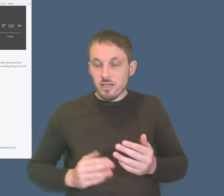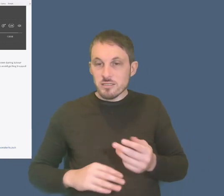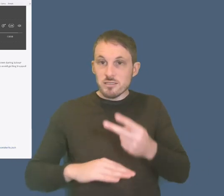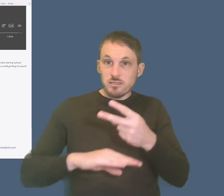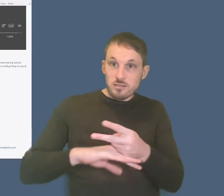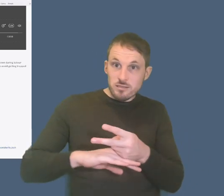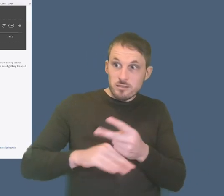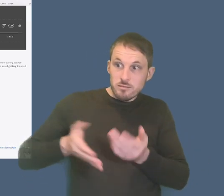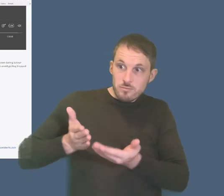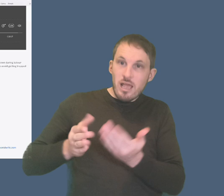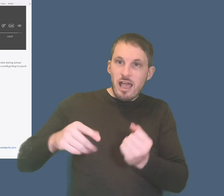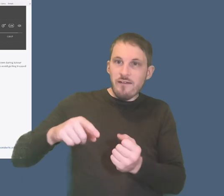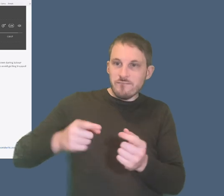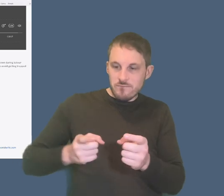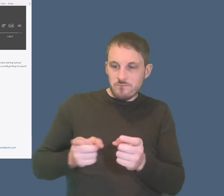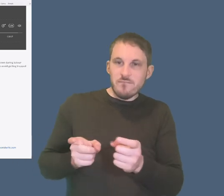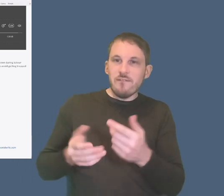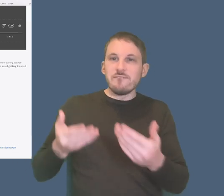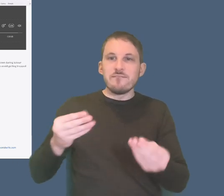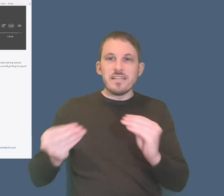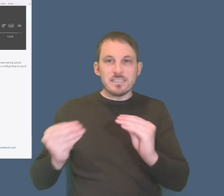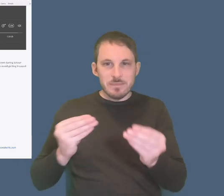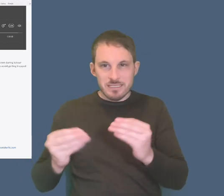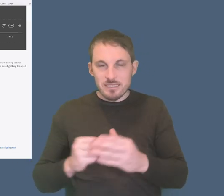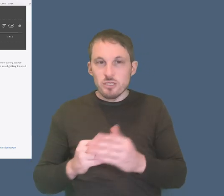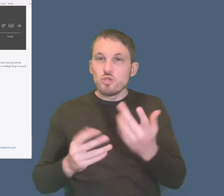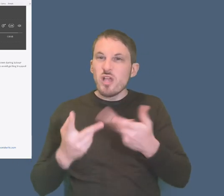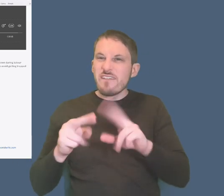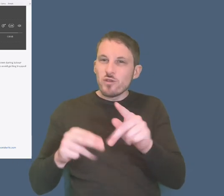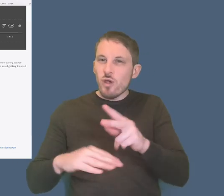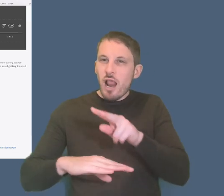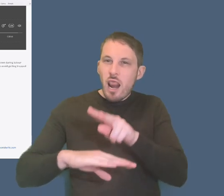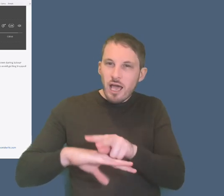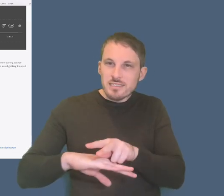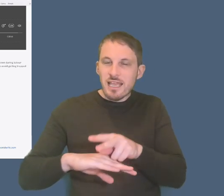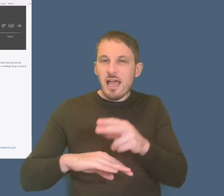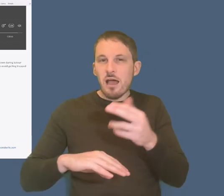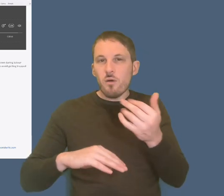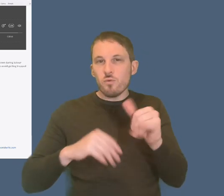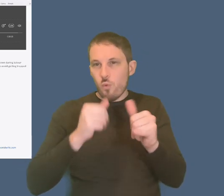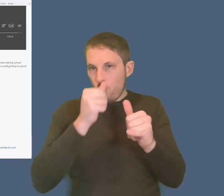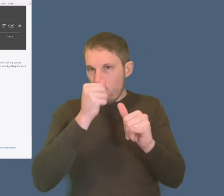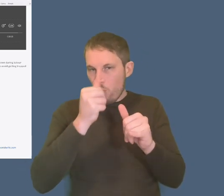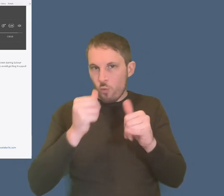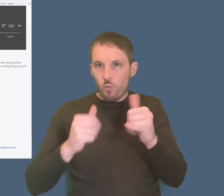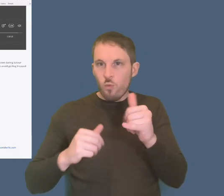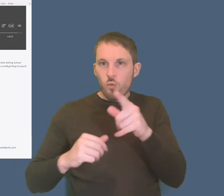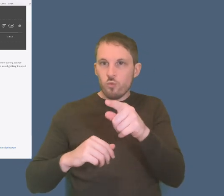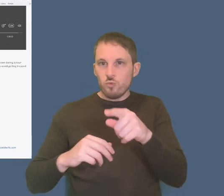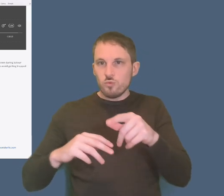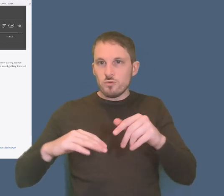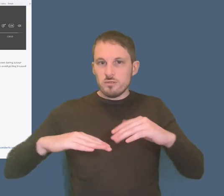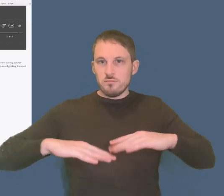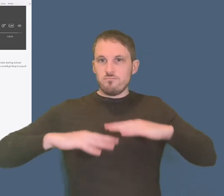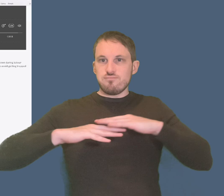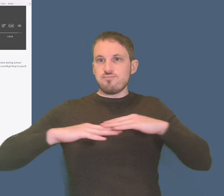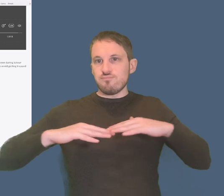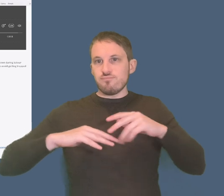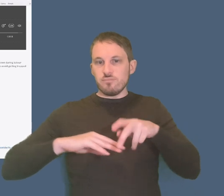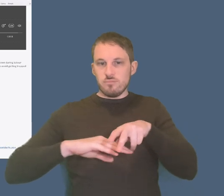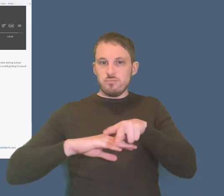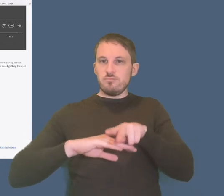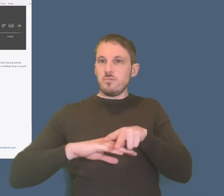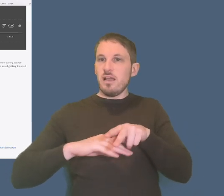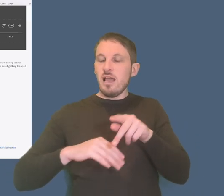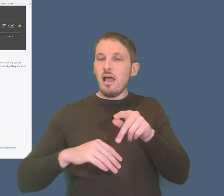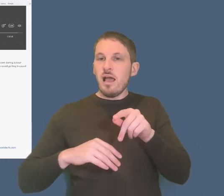some flexibility. So even though you're lying down or you're supine in these type positions, it's less